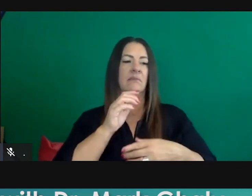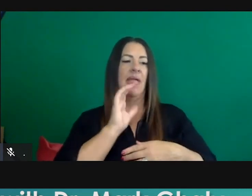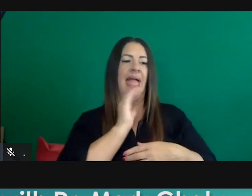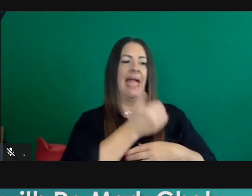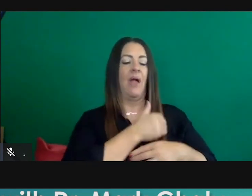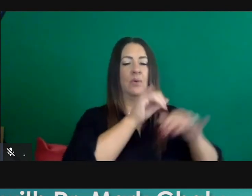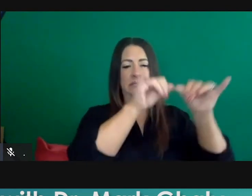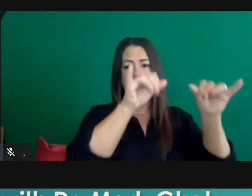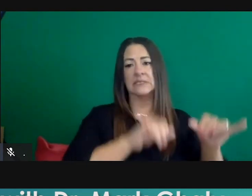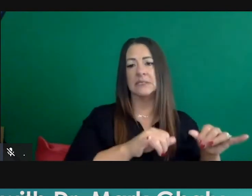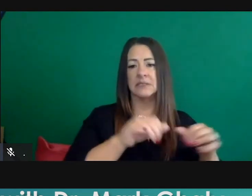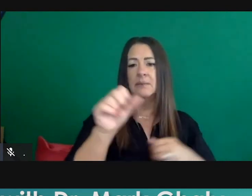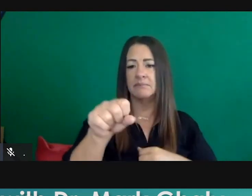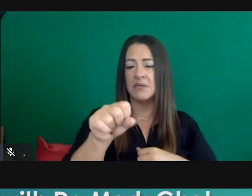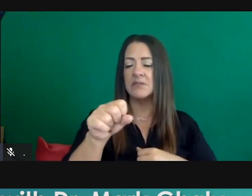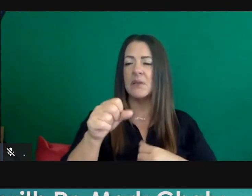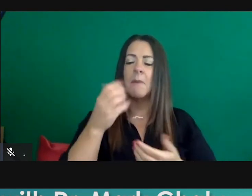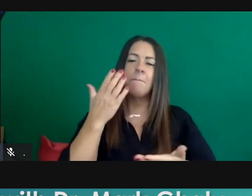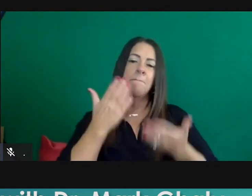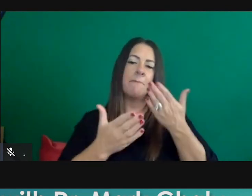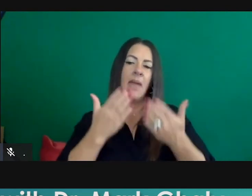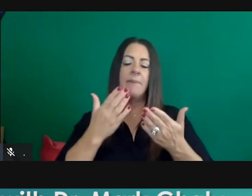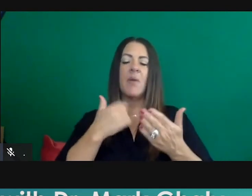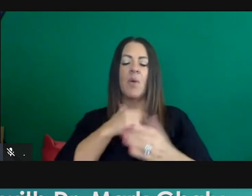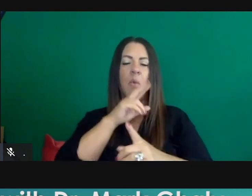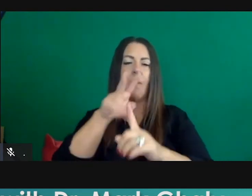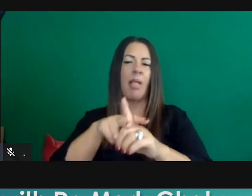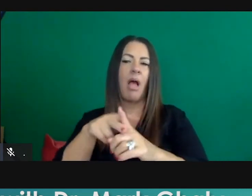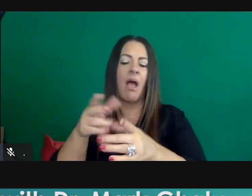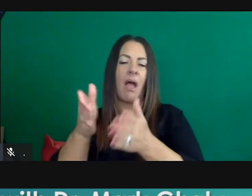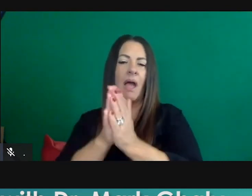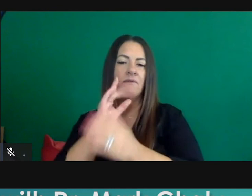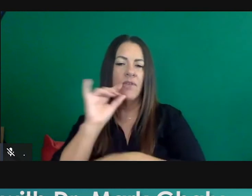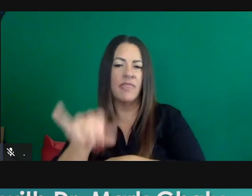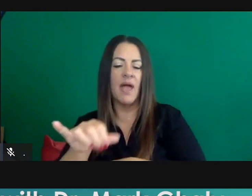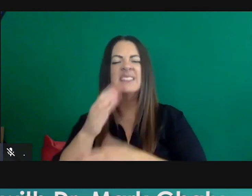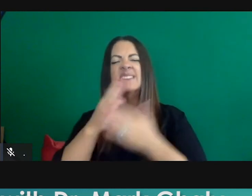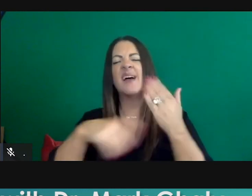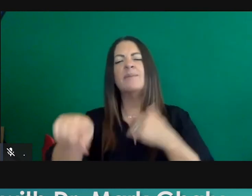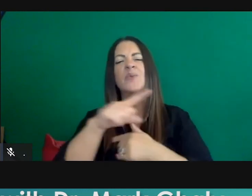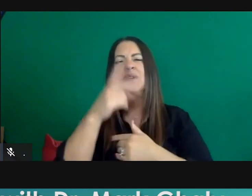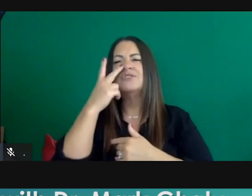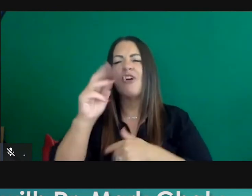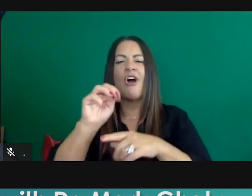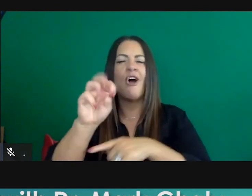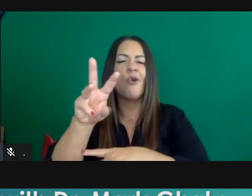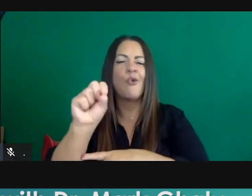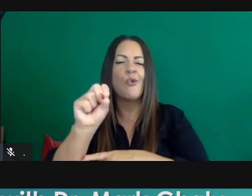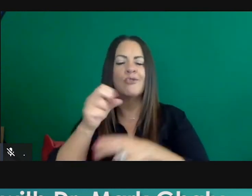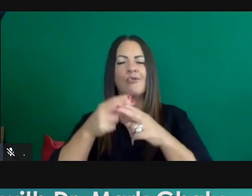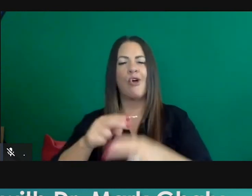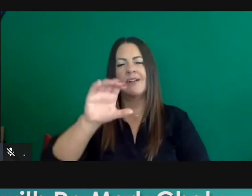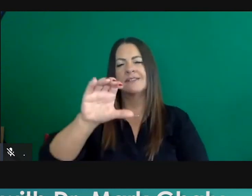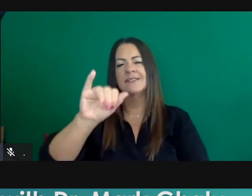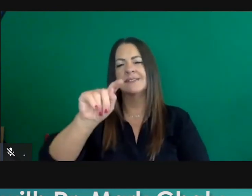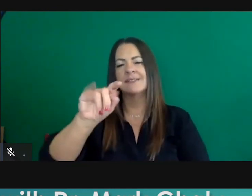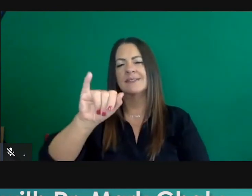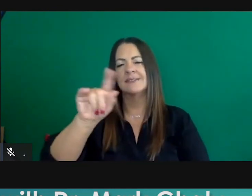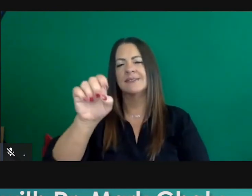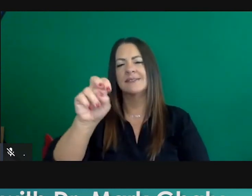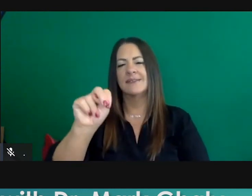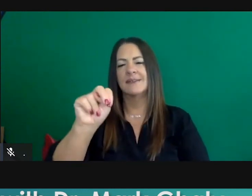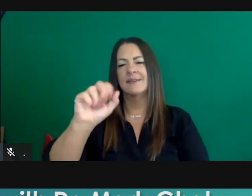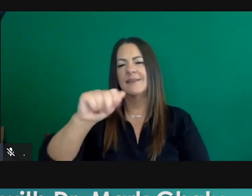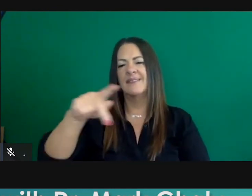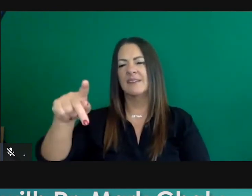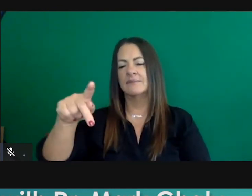will consider applying them. I think some people saw the news in Los Angeles where a Citizen app, which already had high uptake,